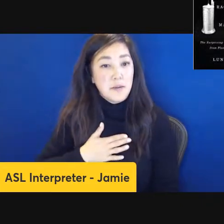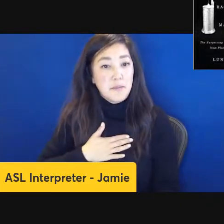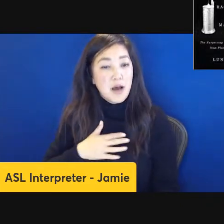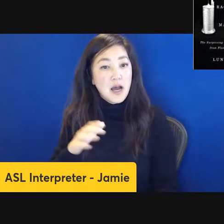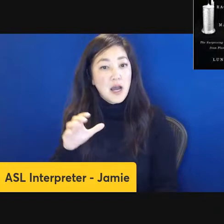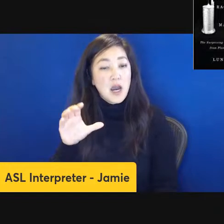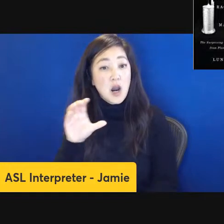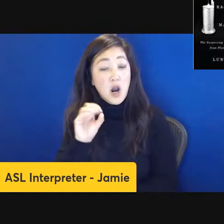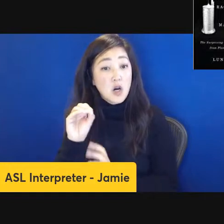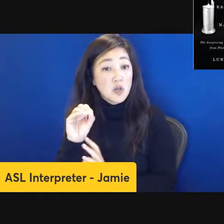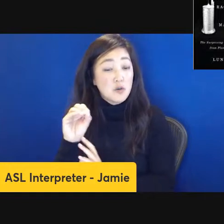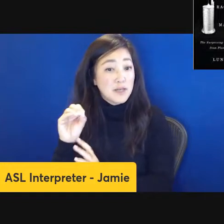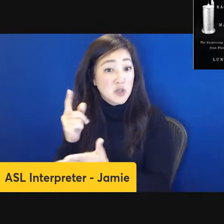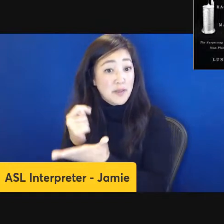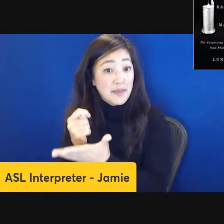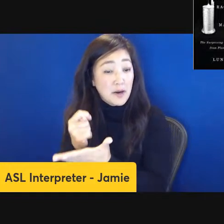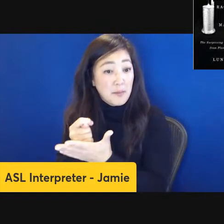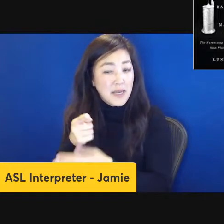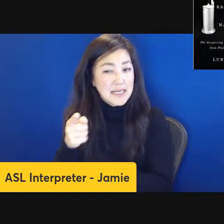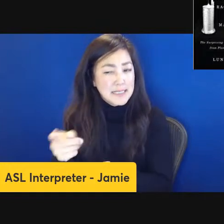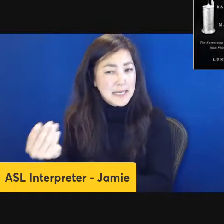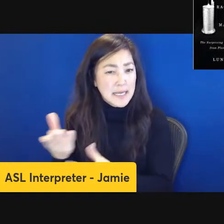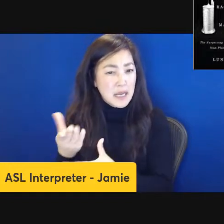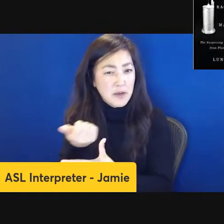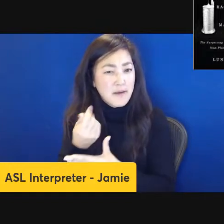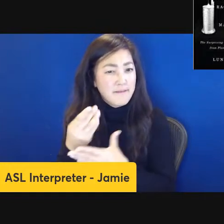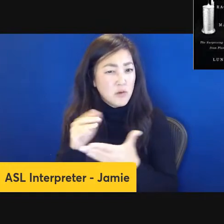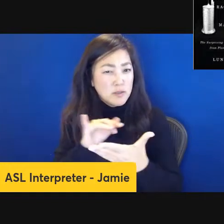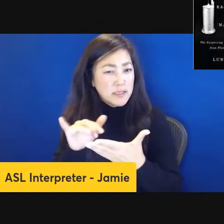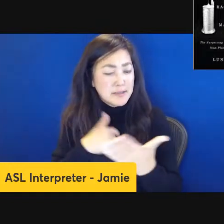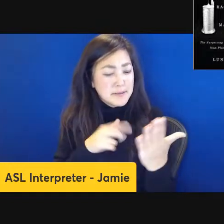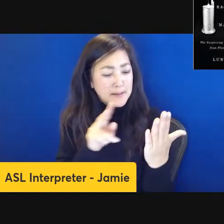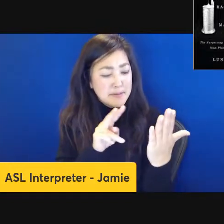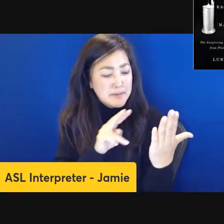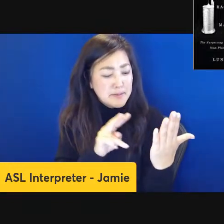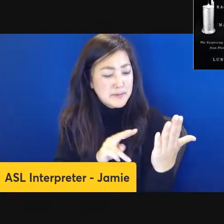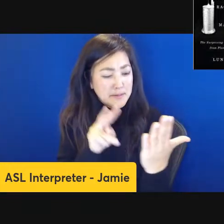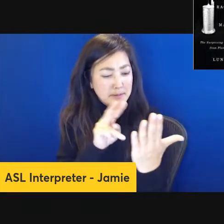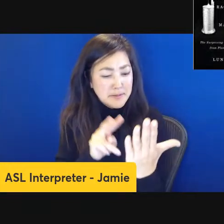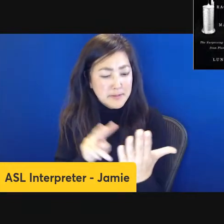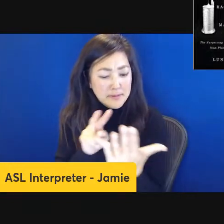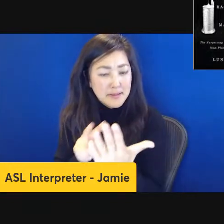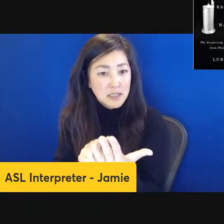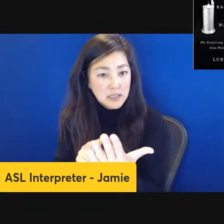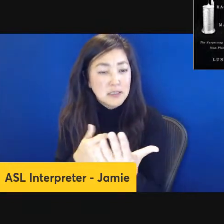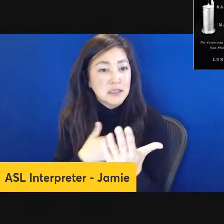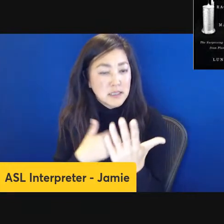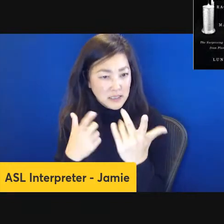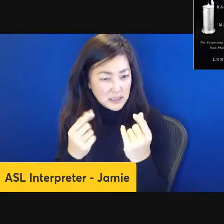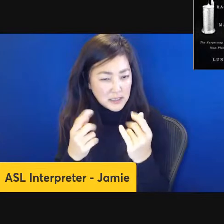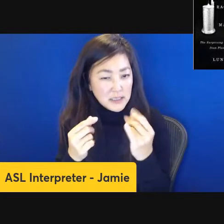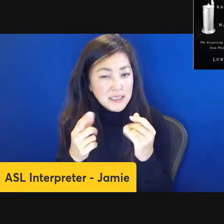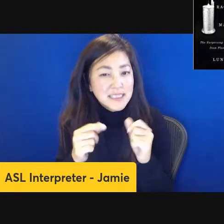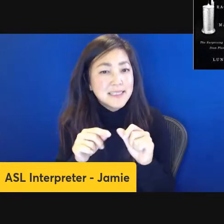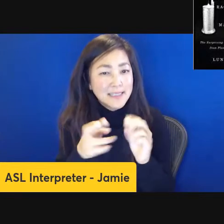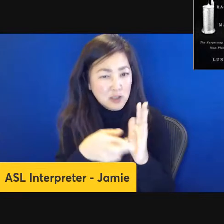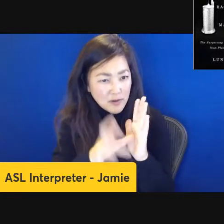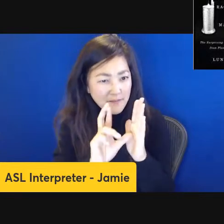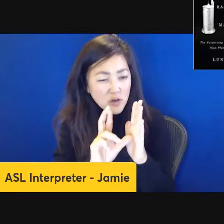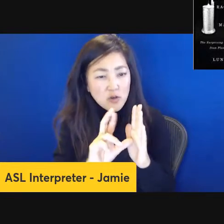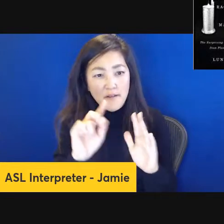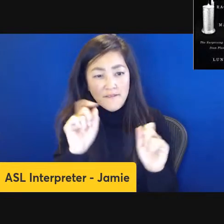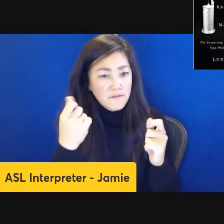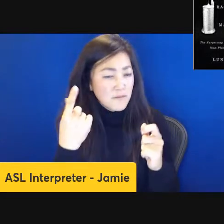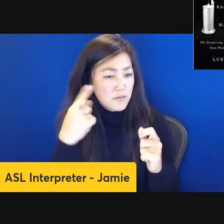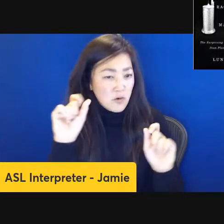me several key studies, and I started reading. Ultimately, I did a systematic review of the literature, all